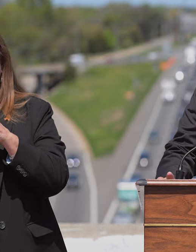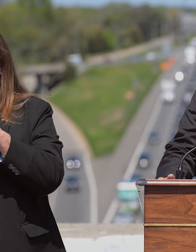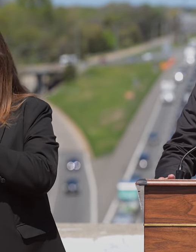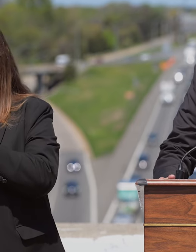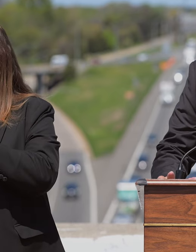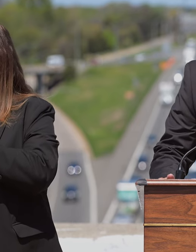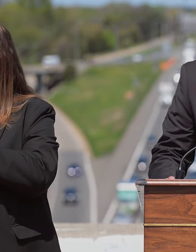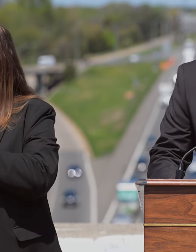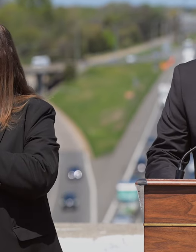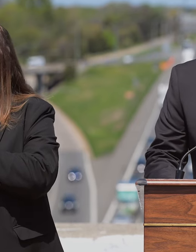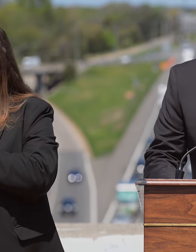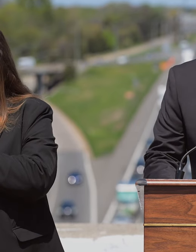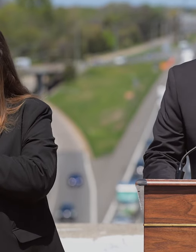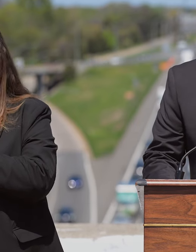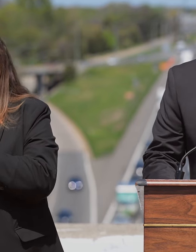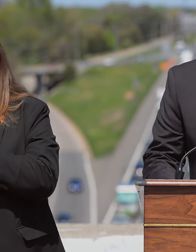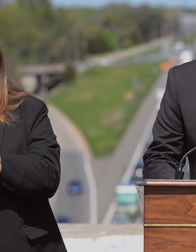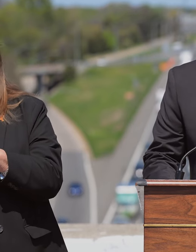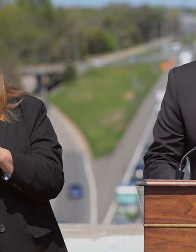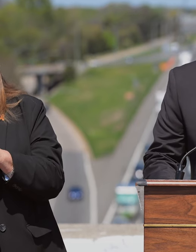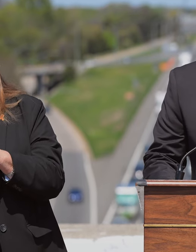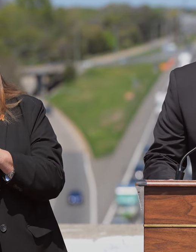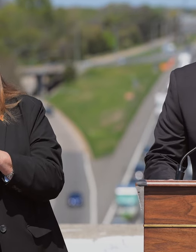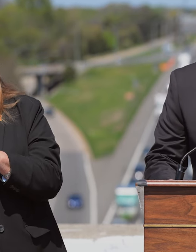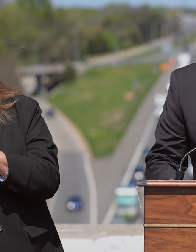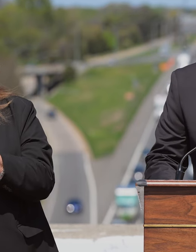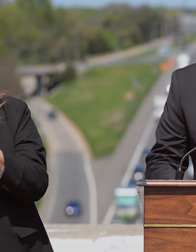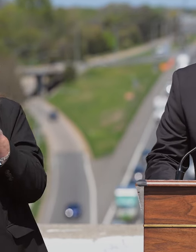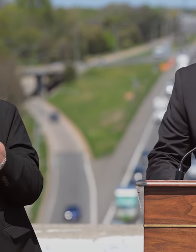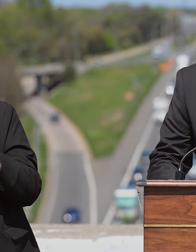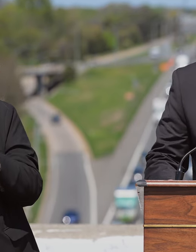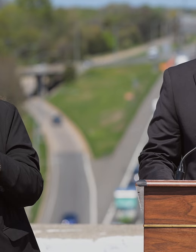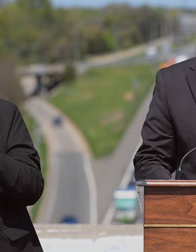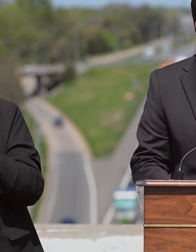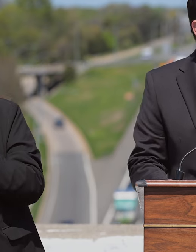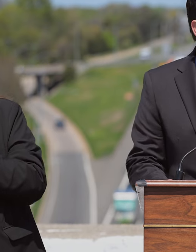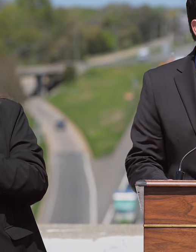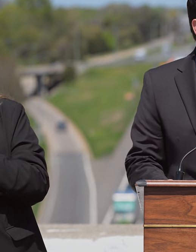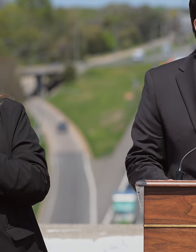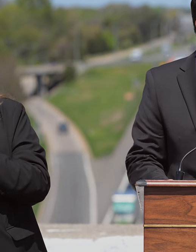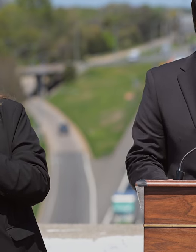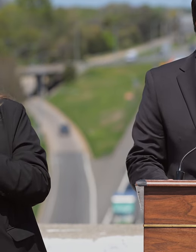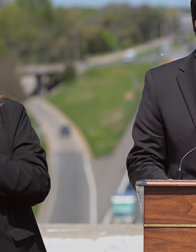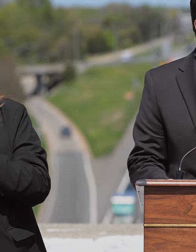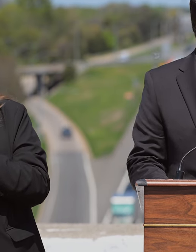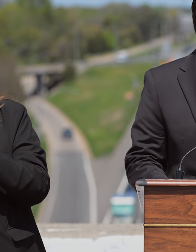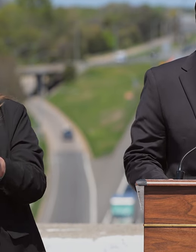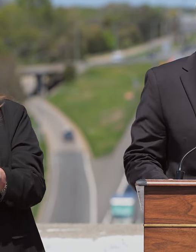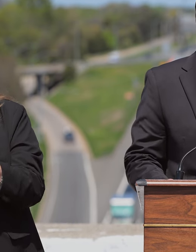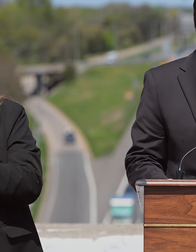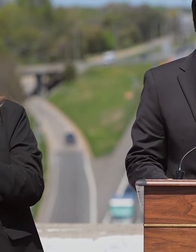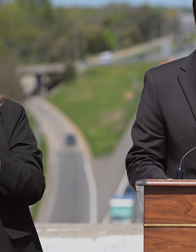trains, our buses. And, you know, one thing has taught me my career is that they respond. They respond